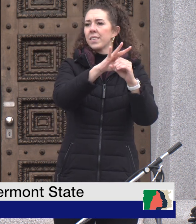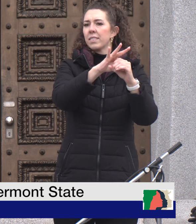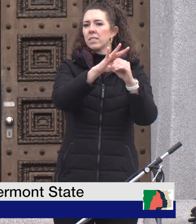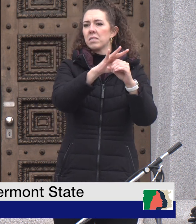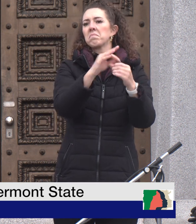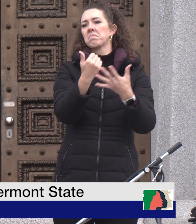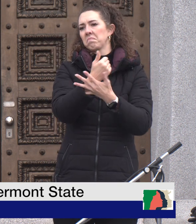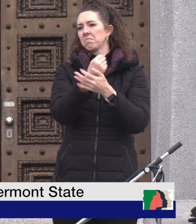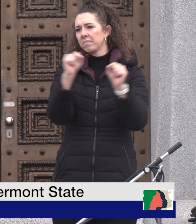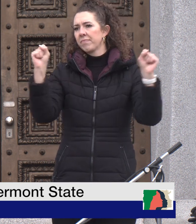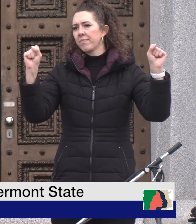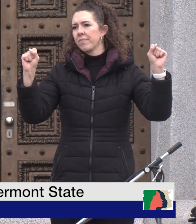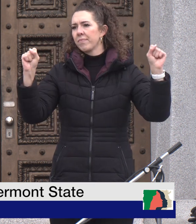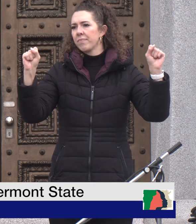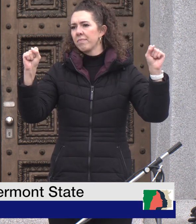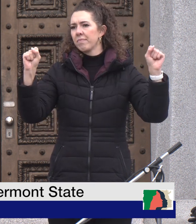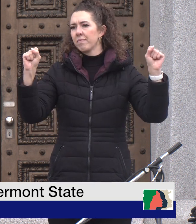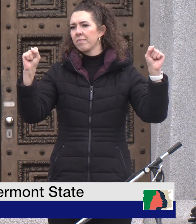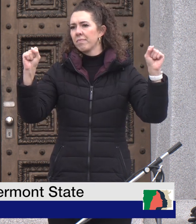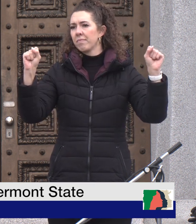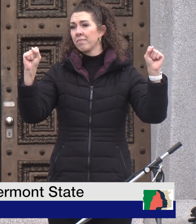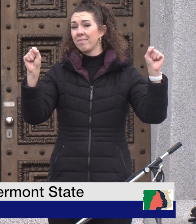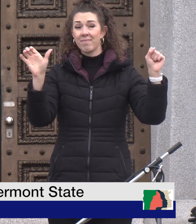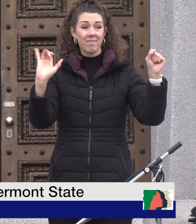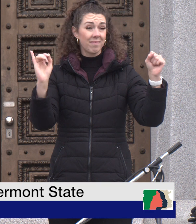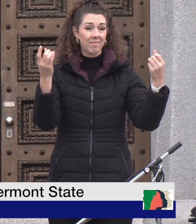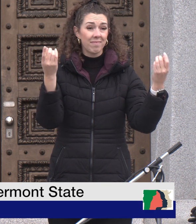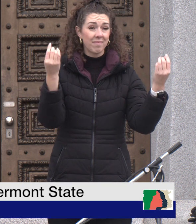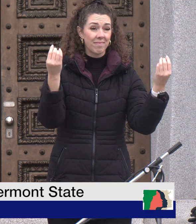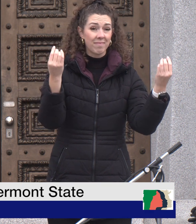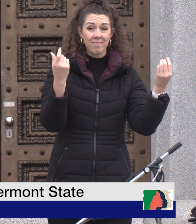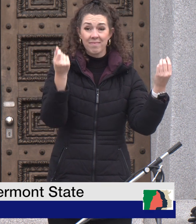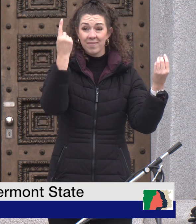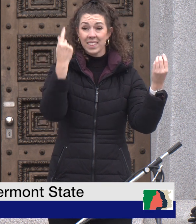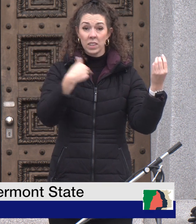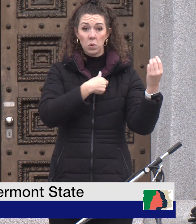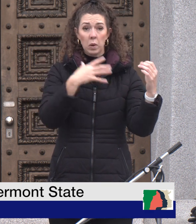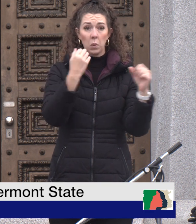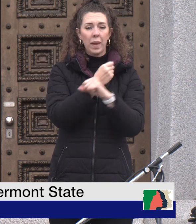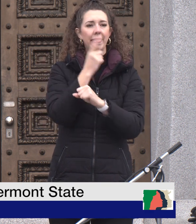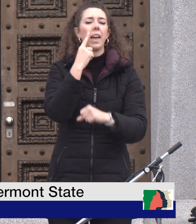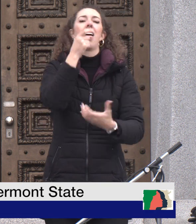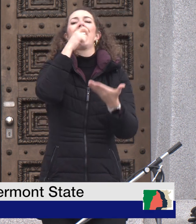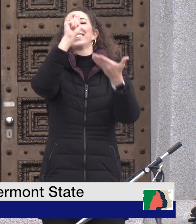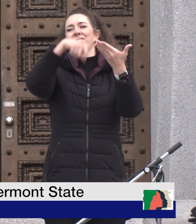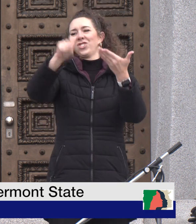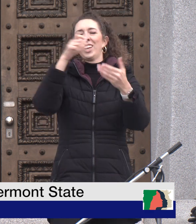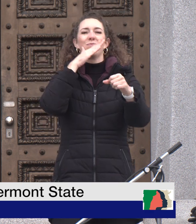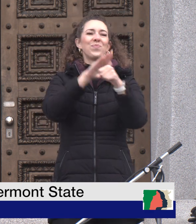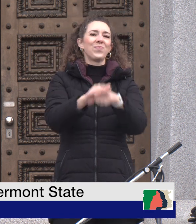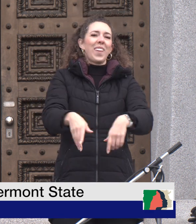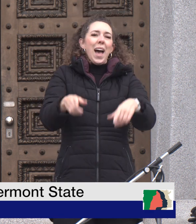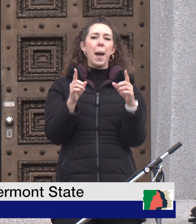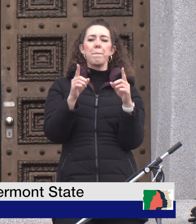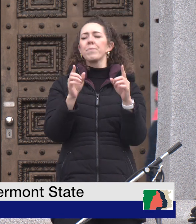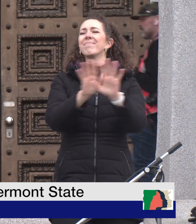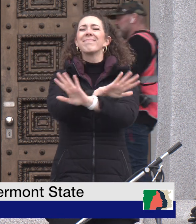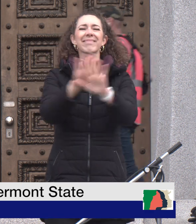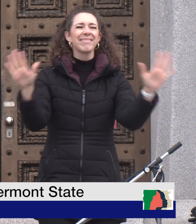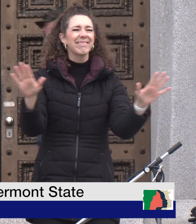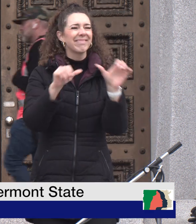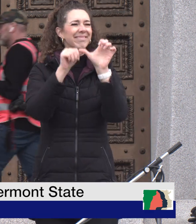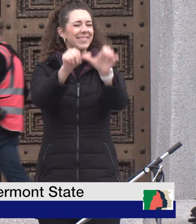safe. And I want you to realize that even if we win, the fight is far from over. Understand there are